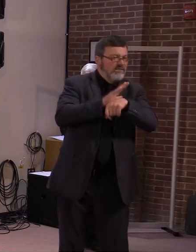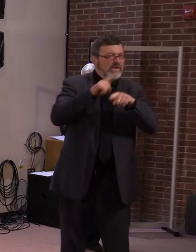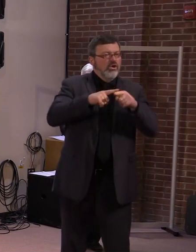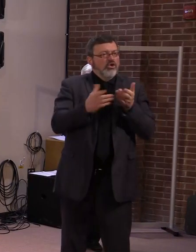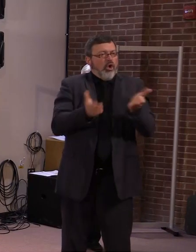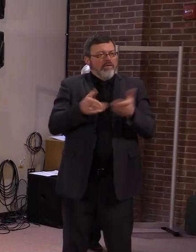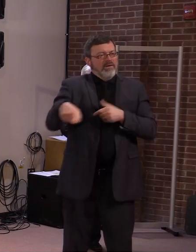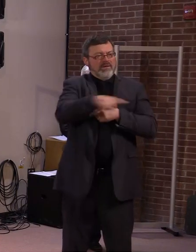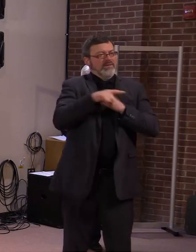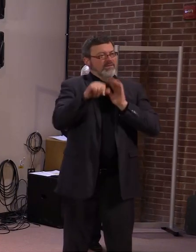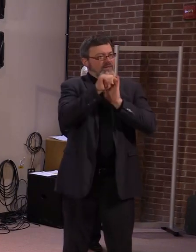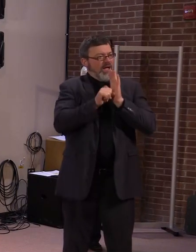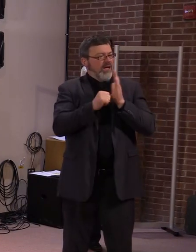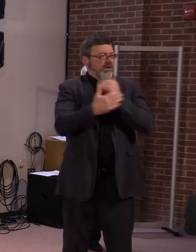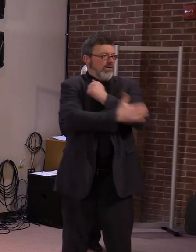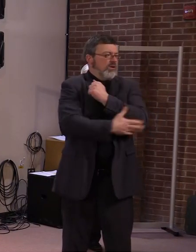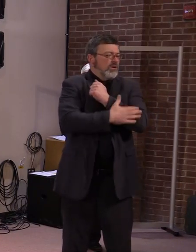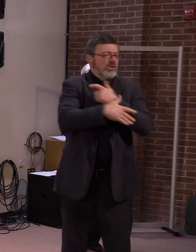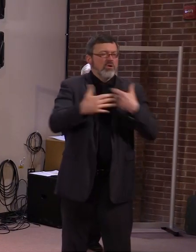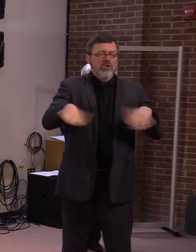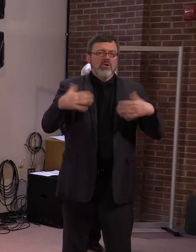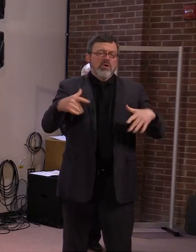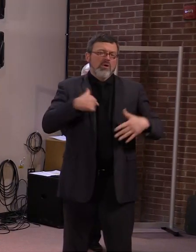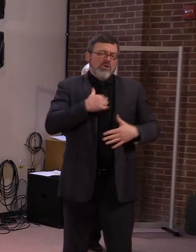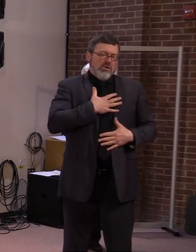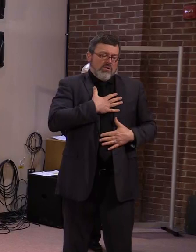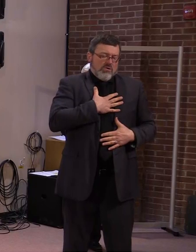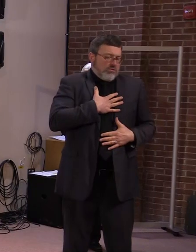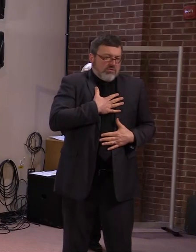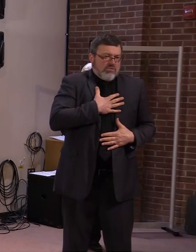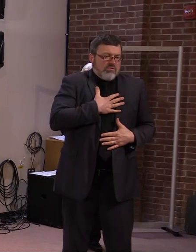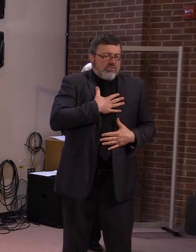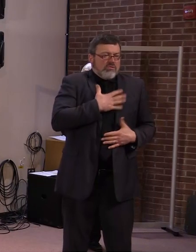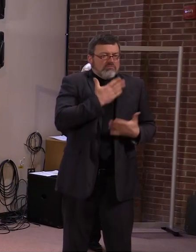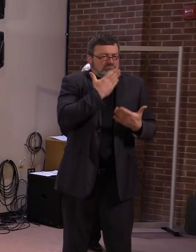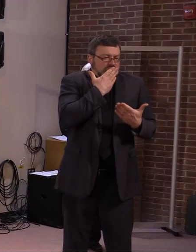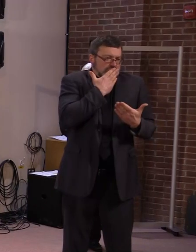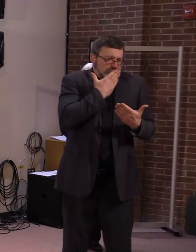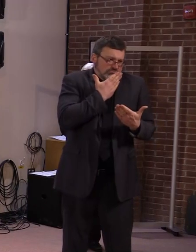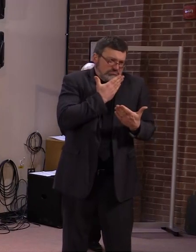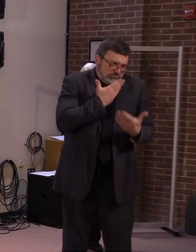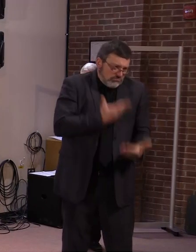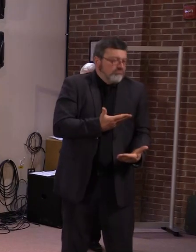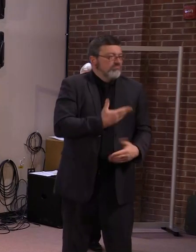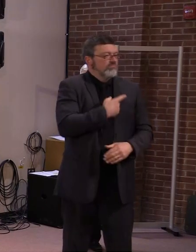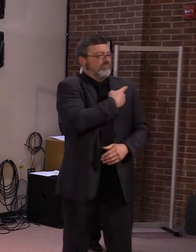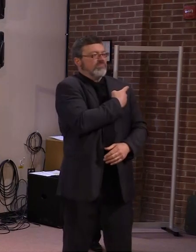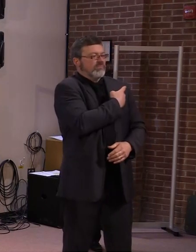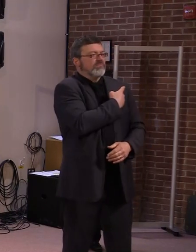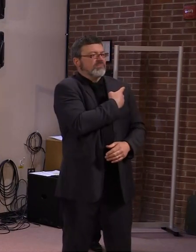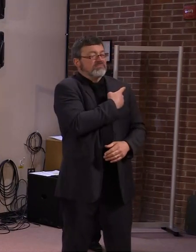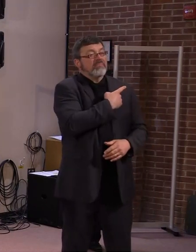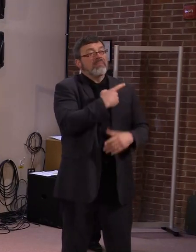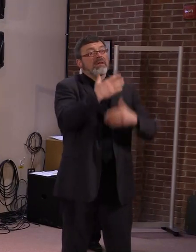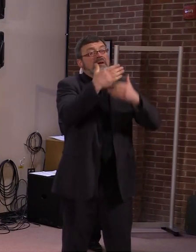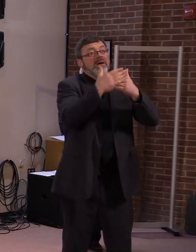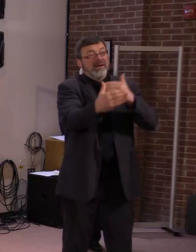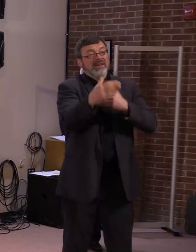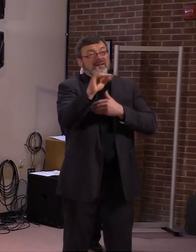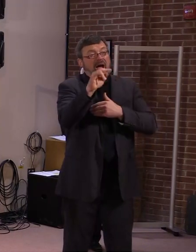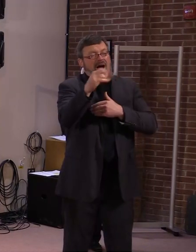done. And I, for one, am certainly going to miss him. With that, I'll turn it over to Commissioner Pichek.